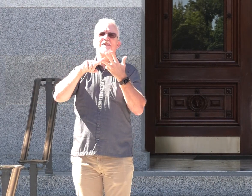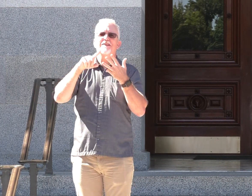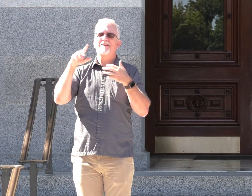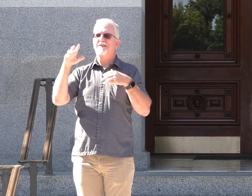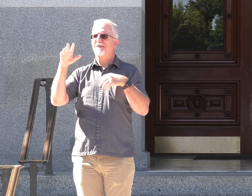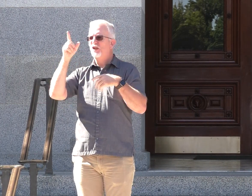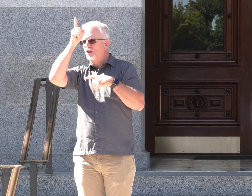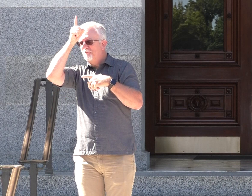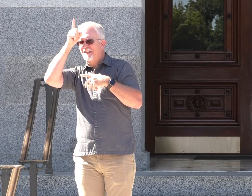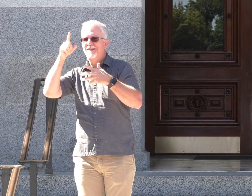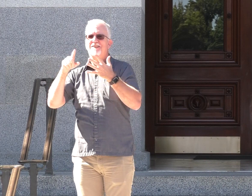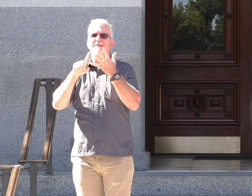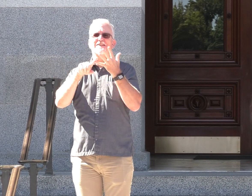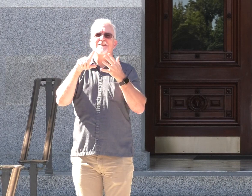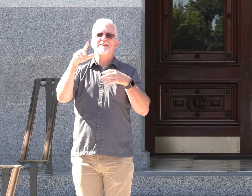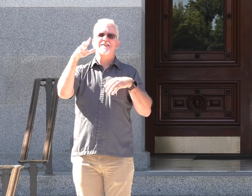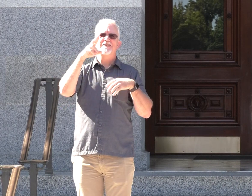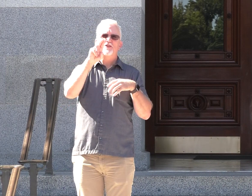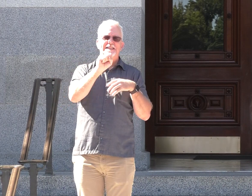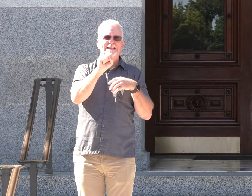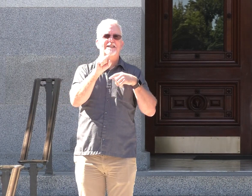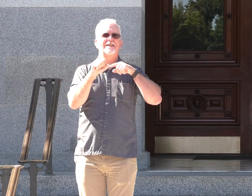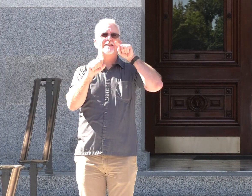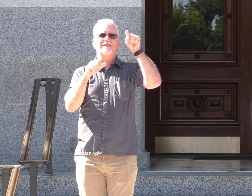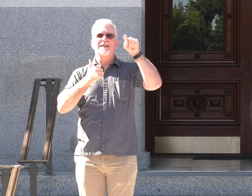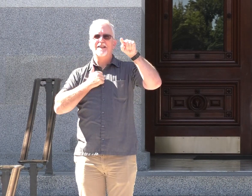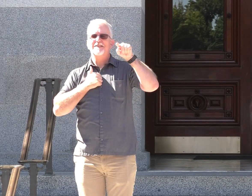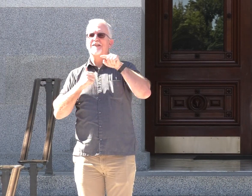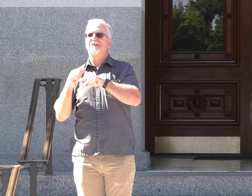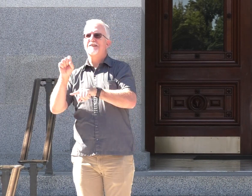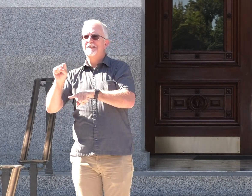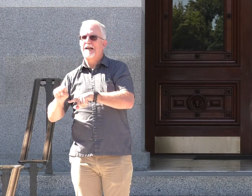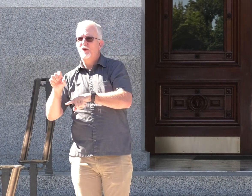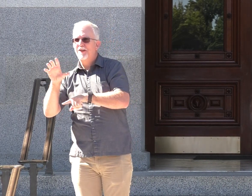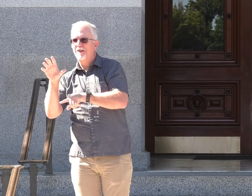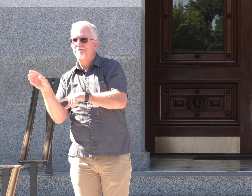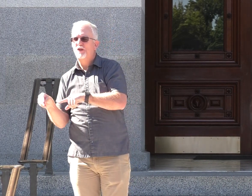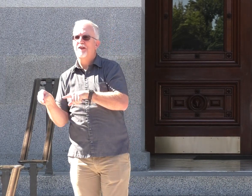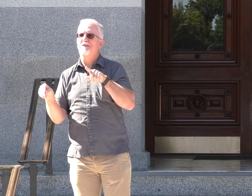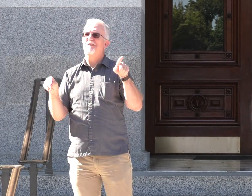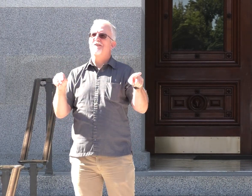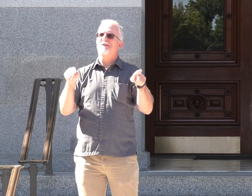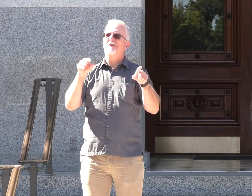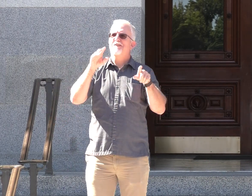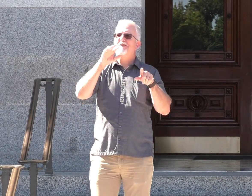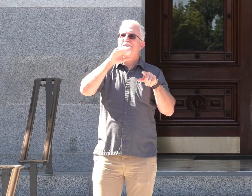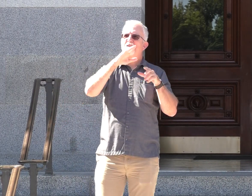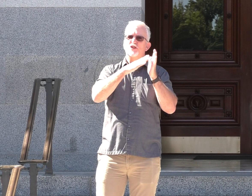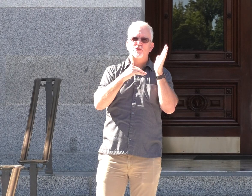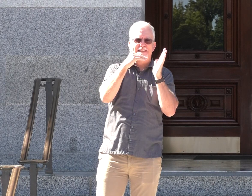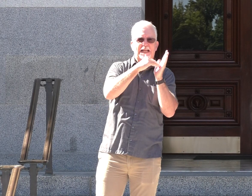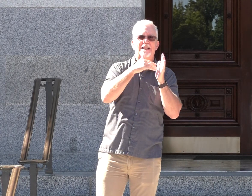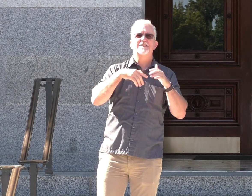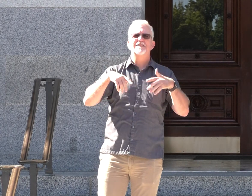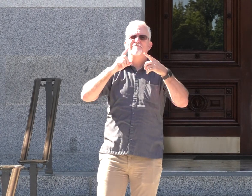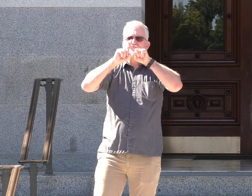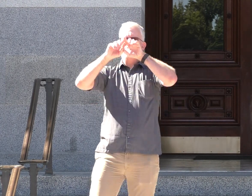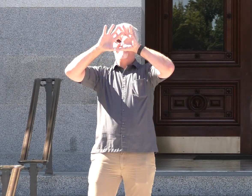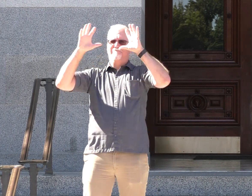Norway, Germany, the US, Canada, South America, New Zealand.